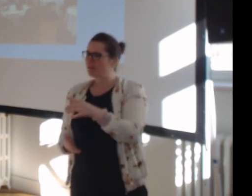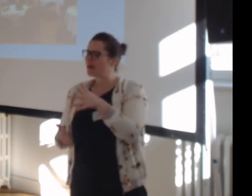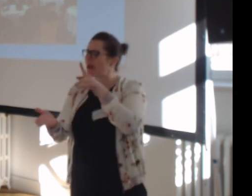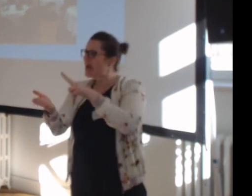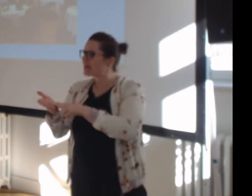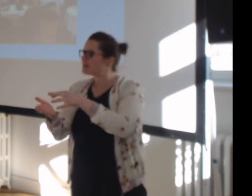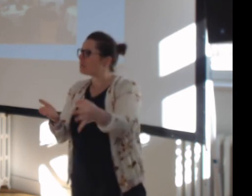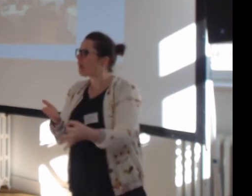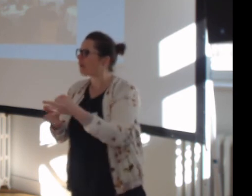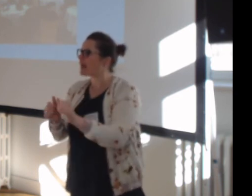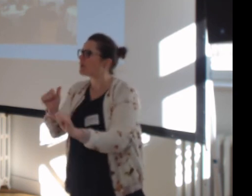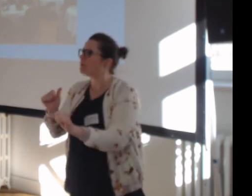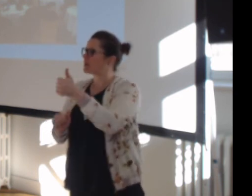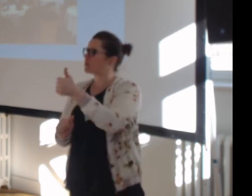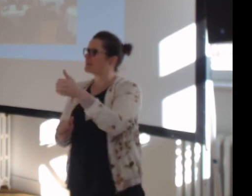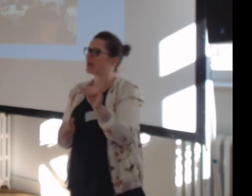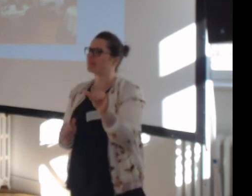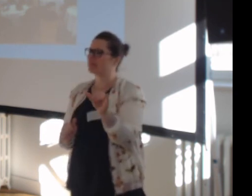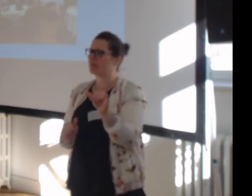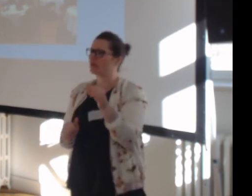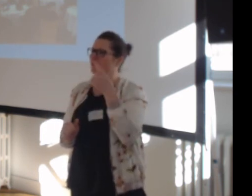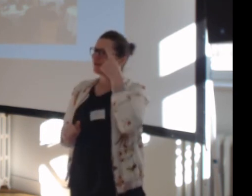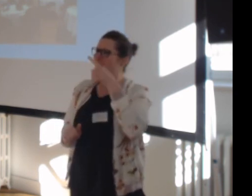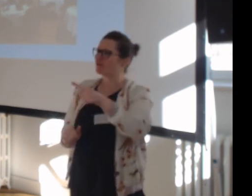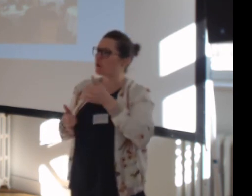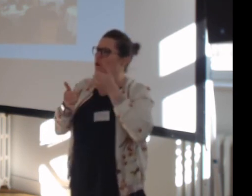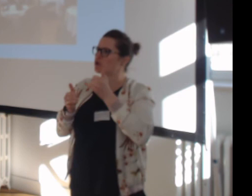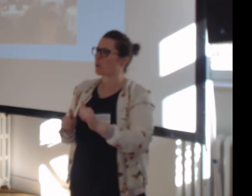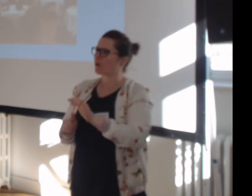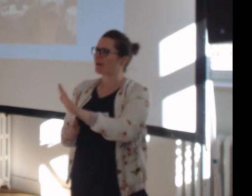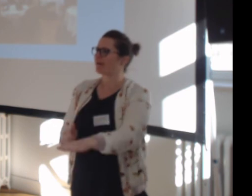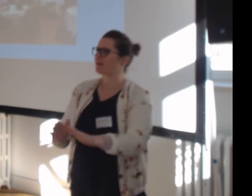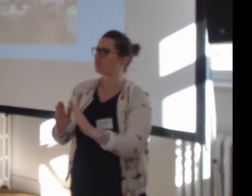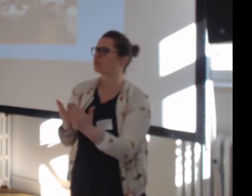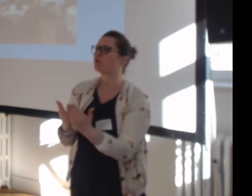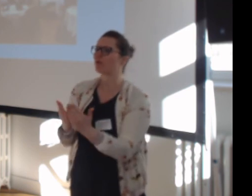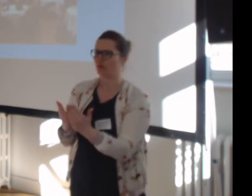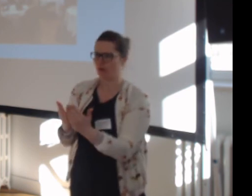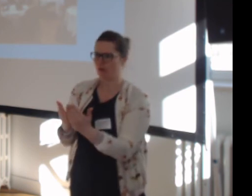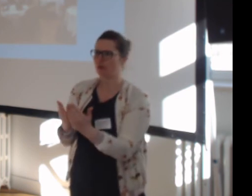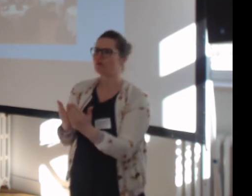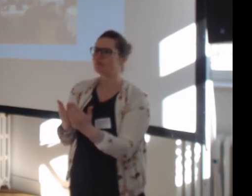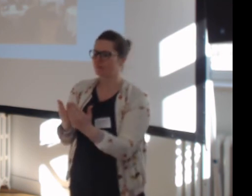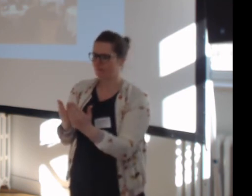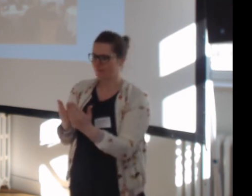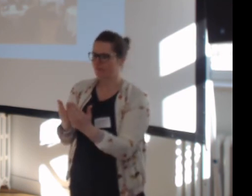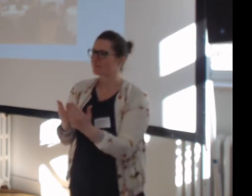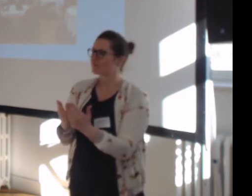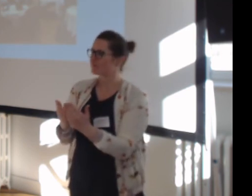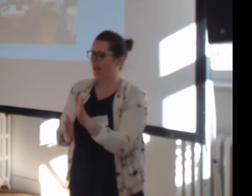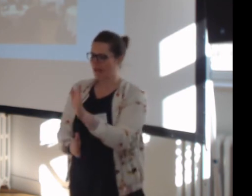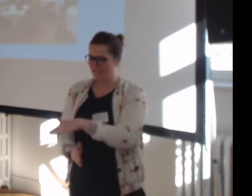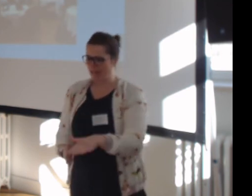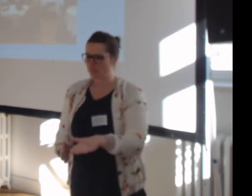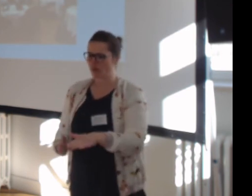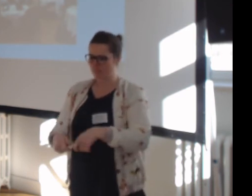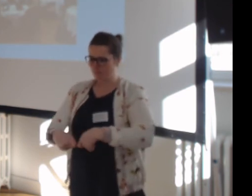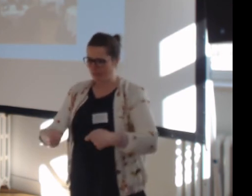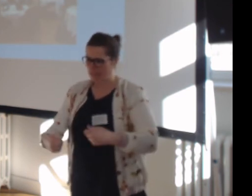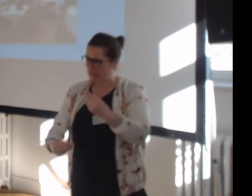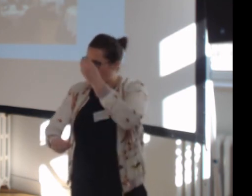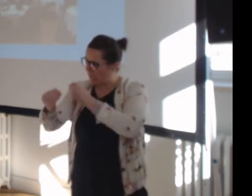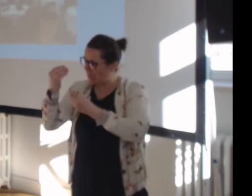really important priority area was actually for young children's books, at the point at which children are